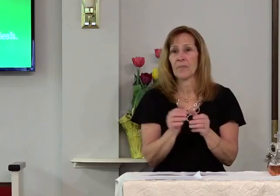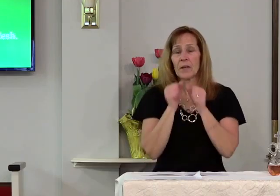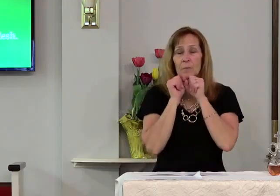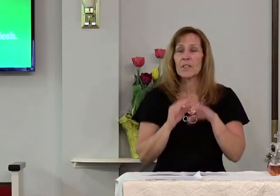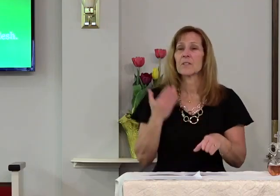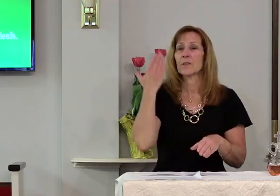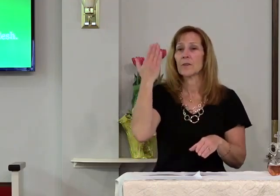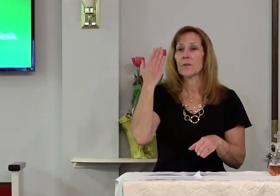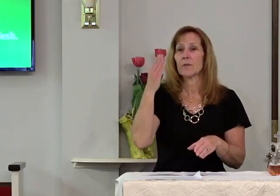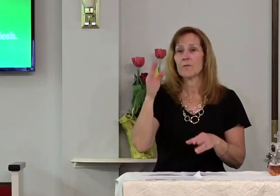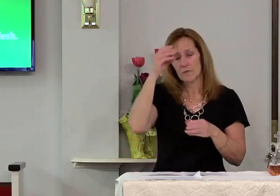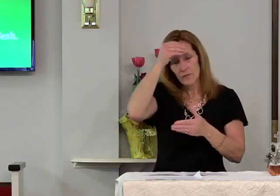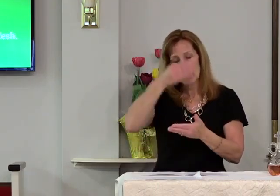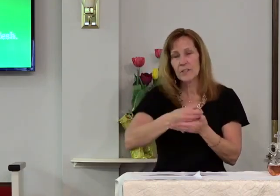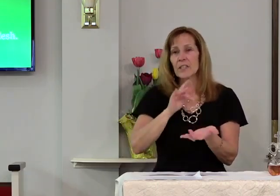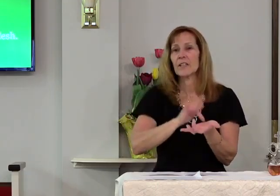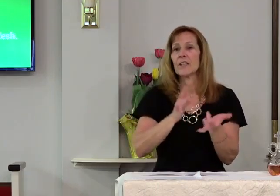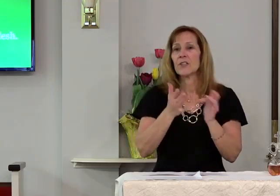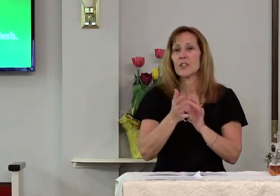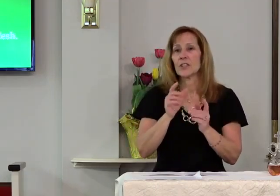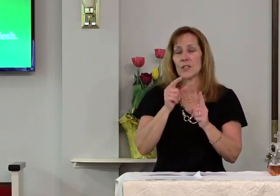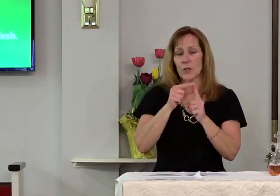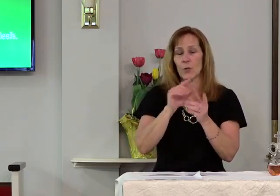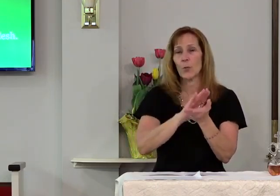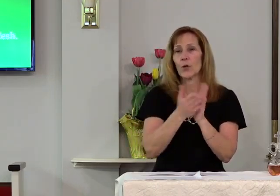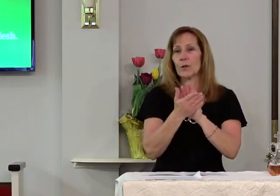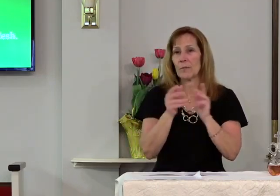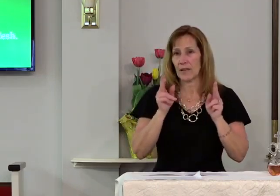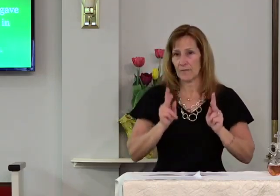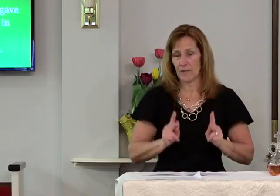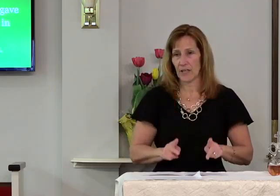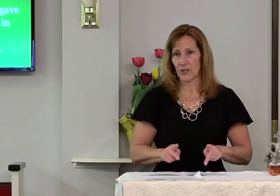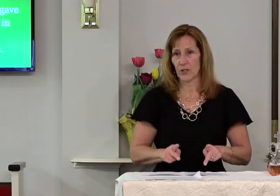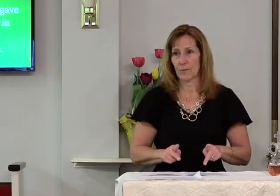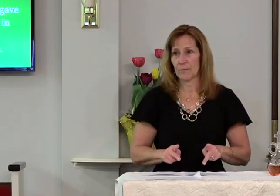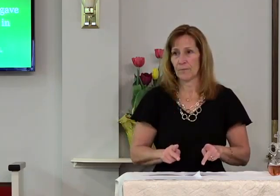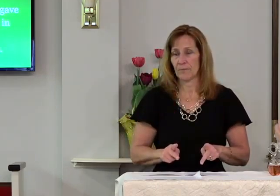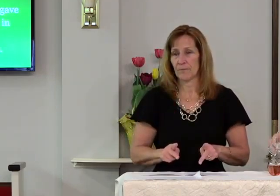blessed are you for your son jesus the word made flesh